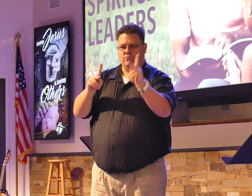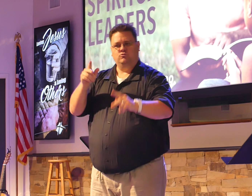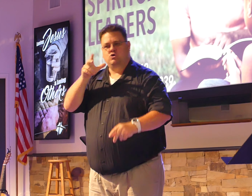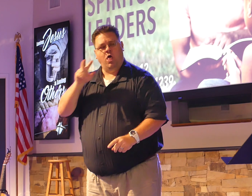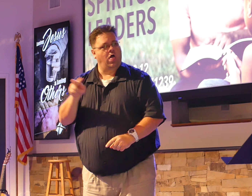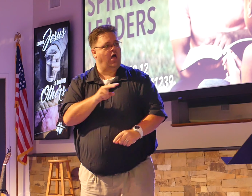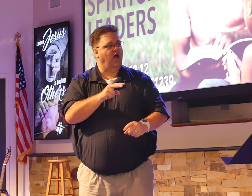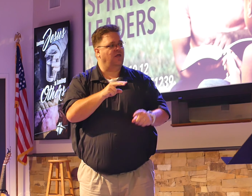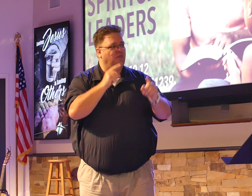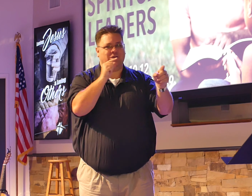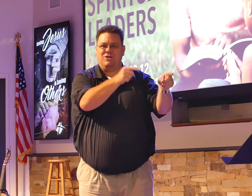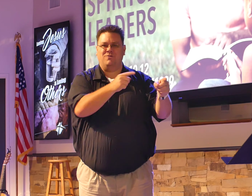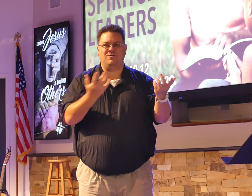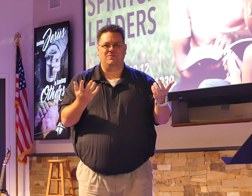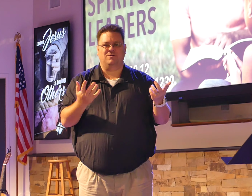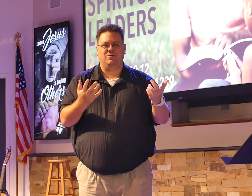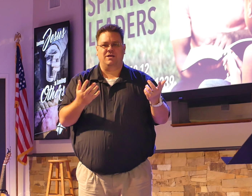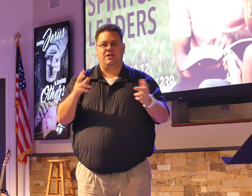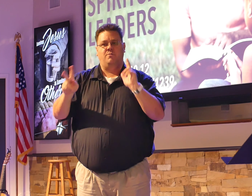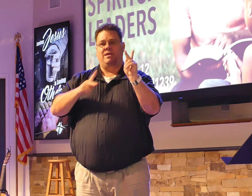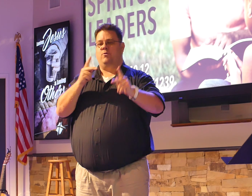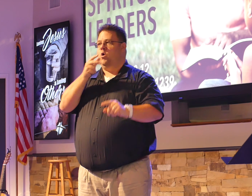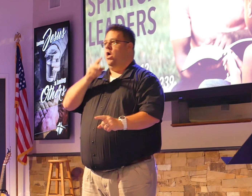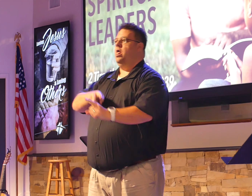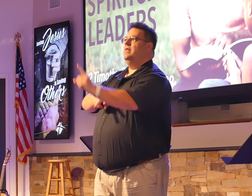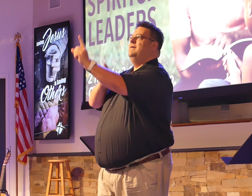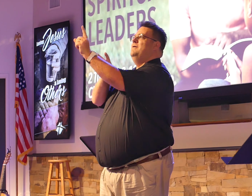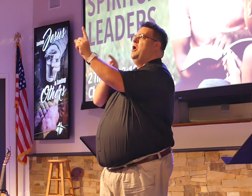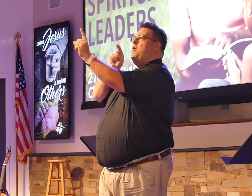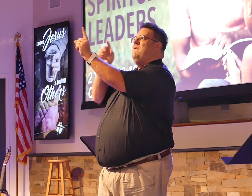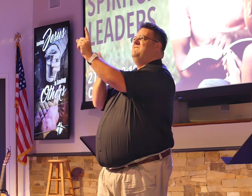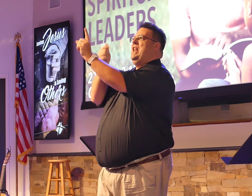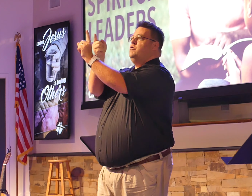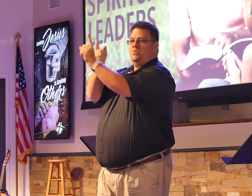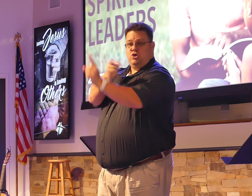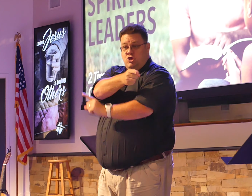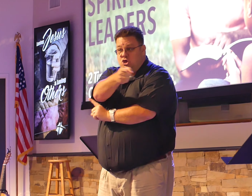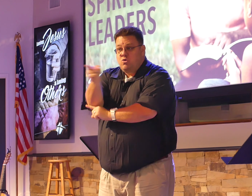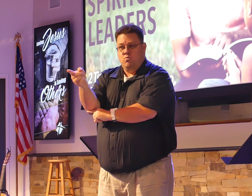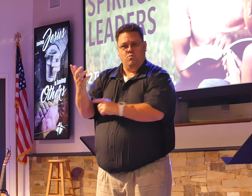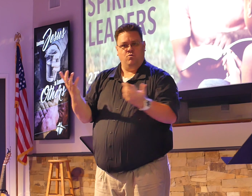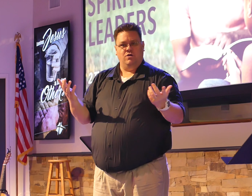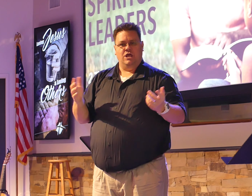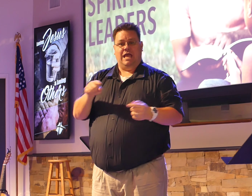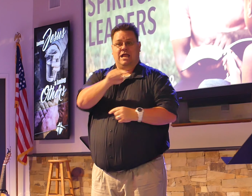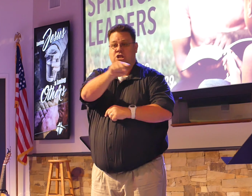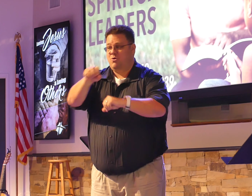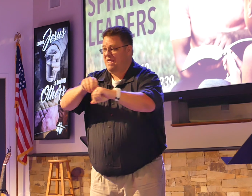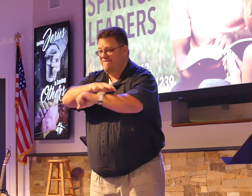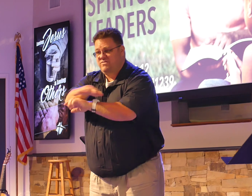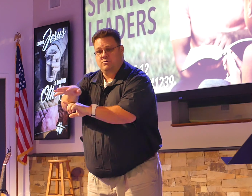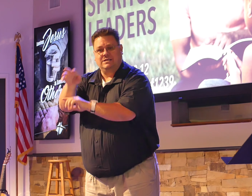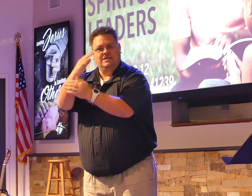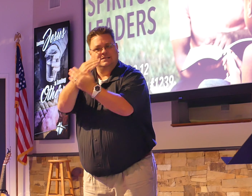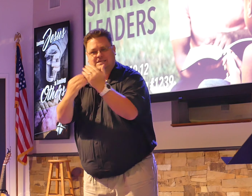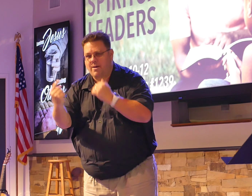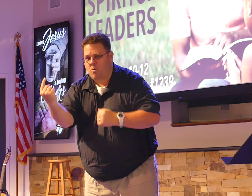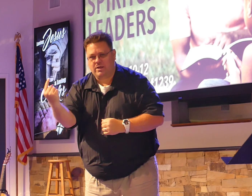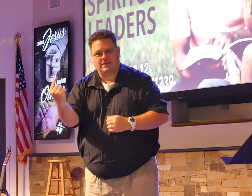leader. There's someone who looks up to you. There's someone that you have influence over. Now, maybe your influence isn't major, but you've got some